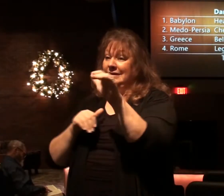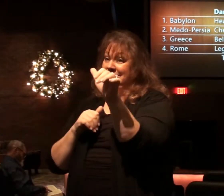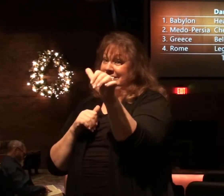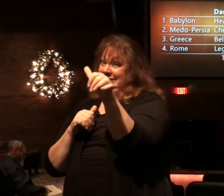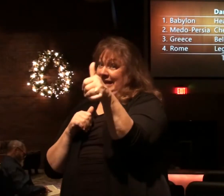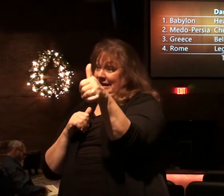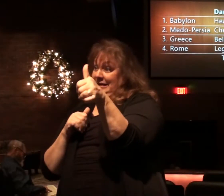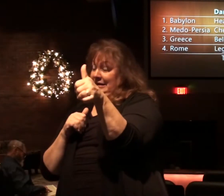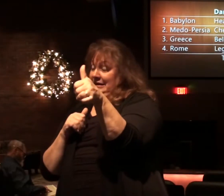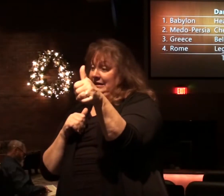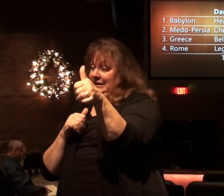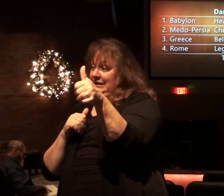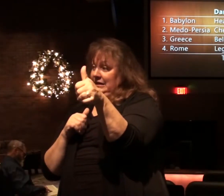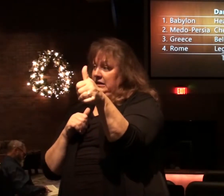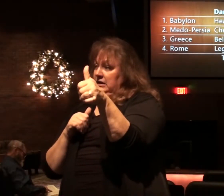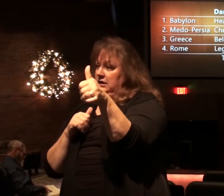10